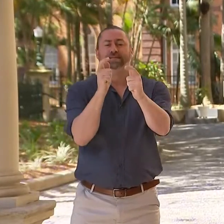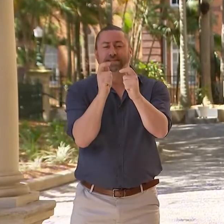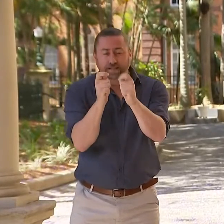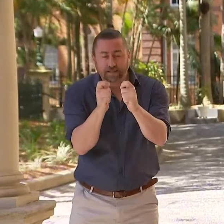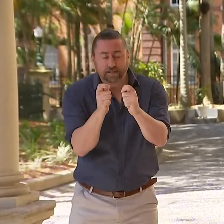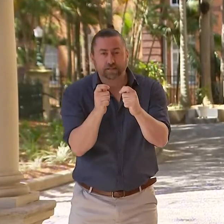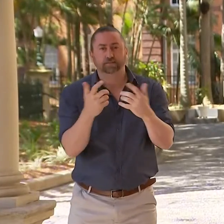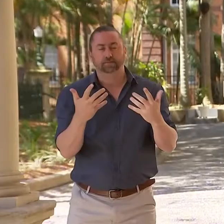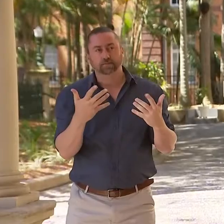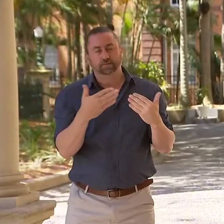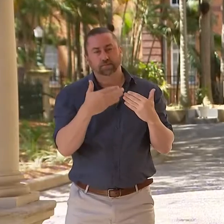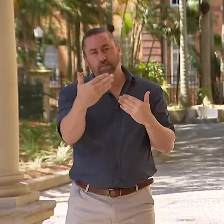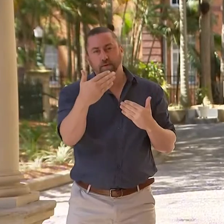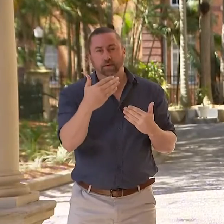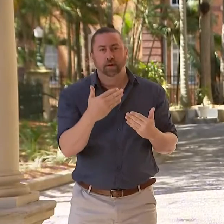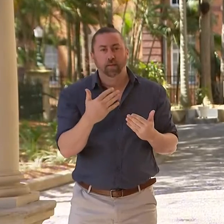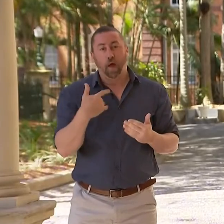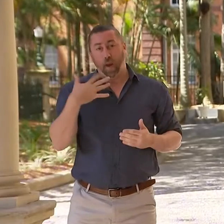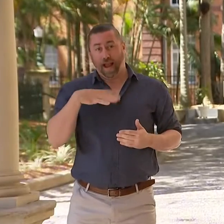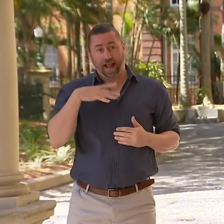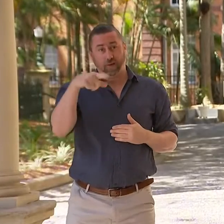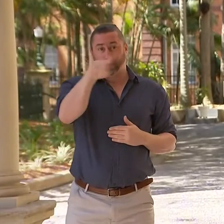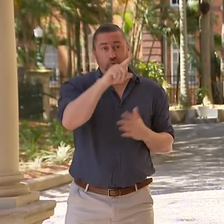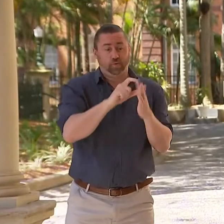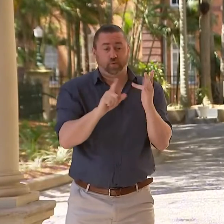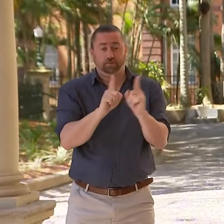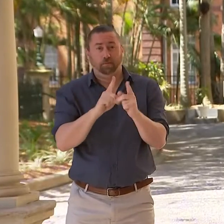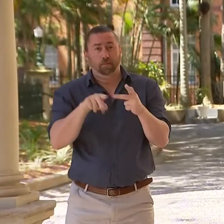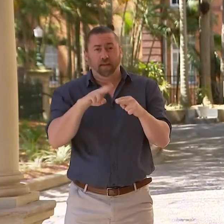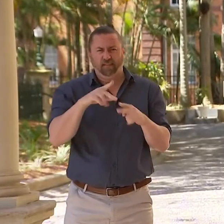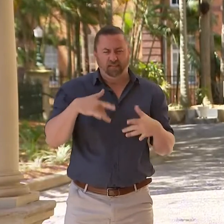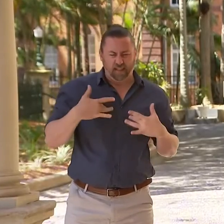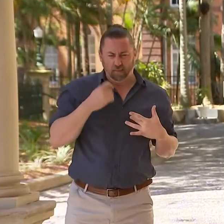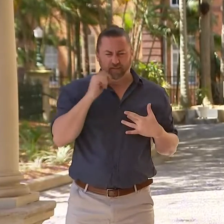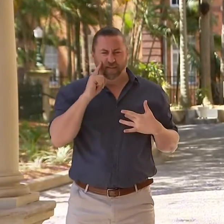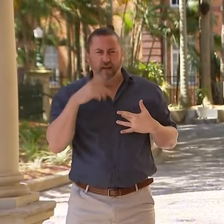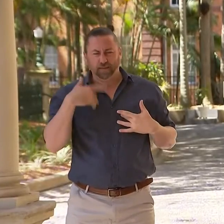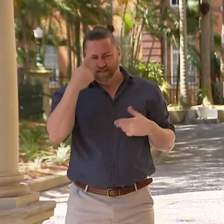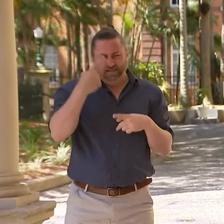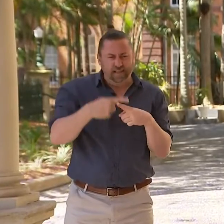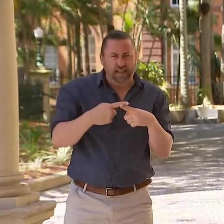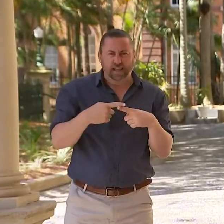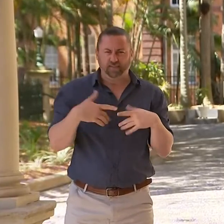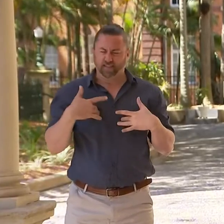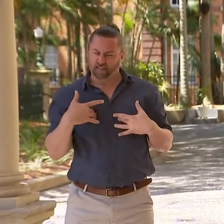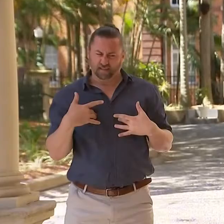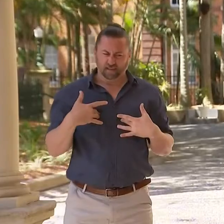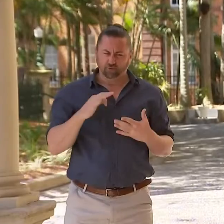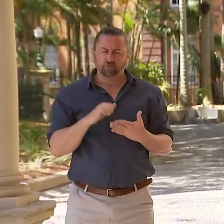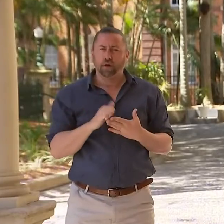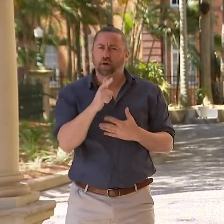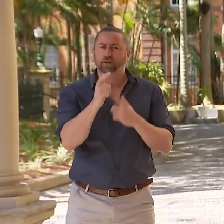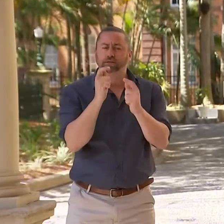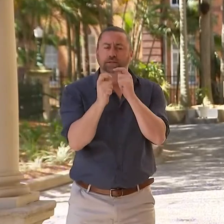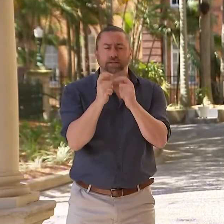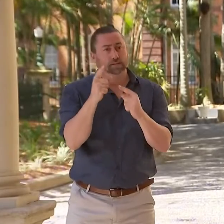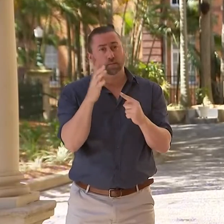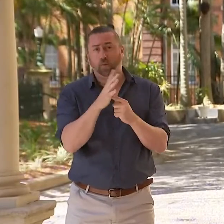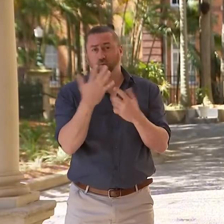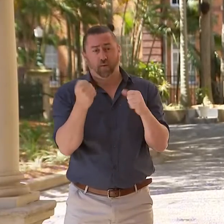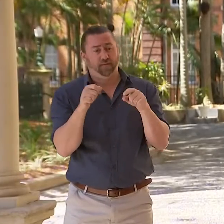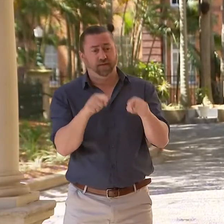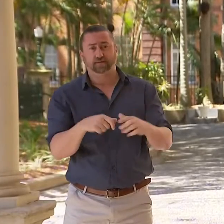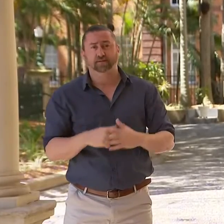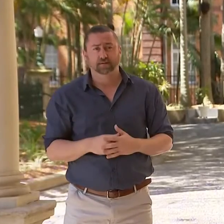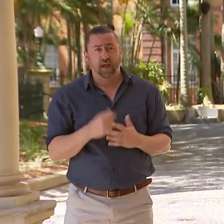that's exactly what we need Queenslanders to do. If they have any symptoms, that is what will allow us to identify if